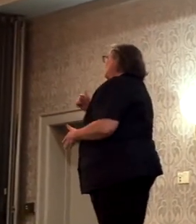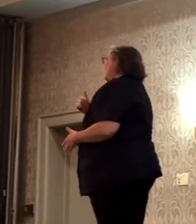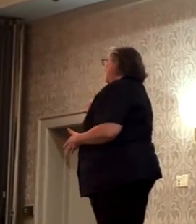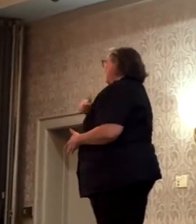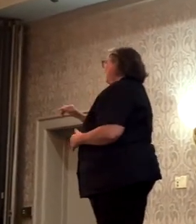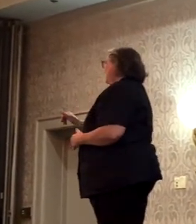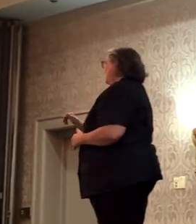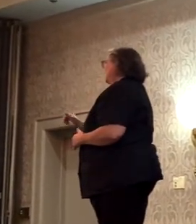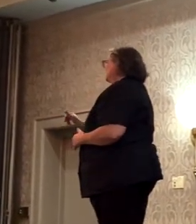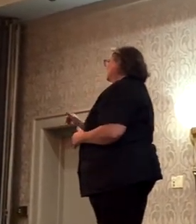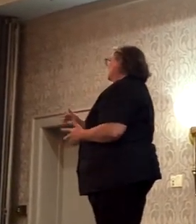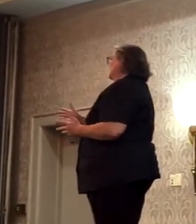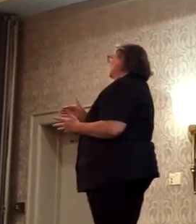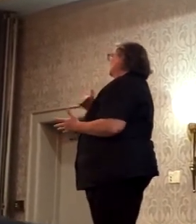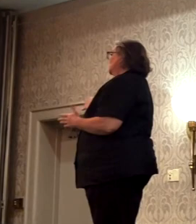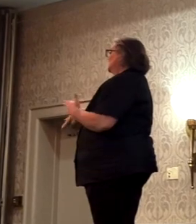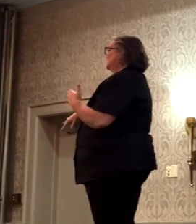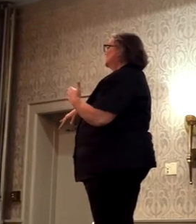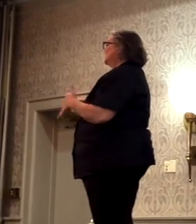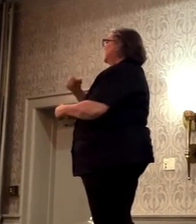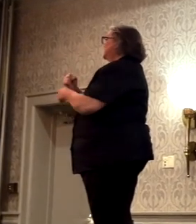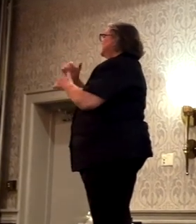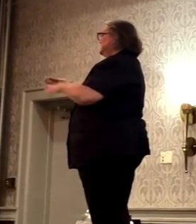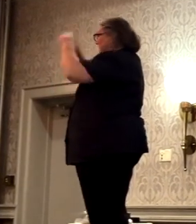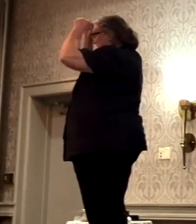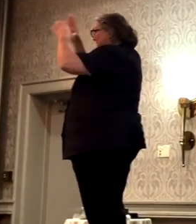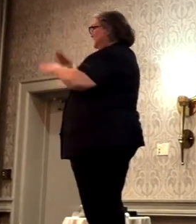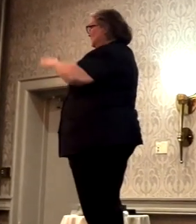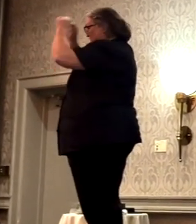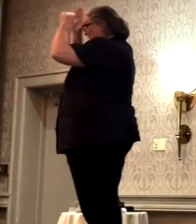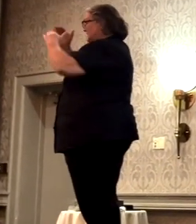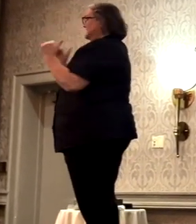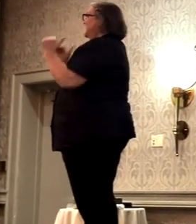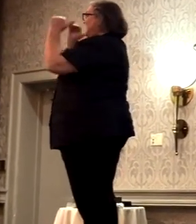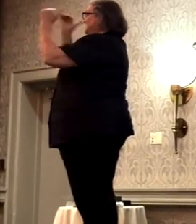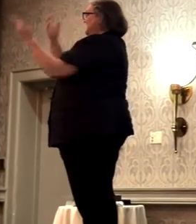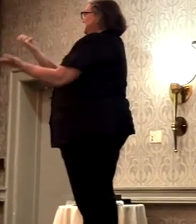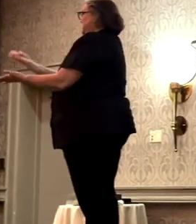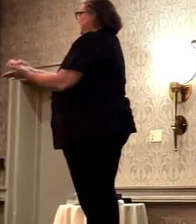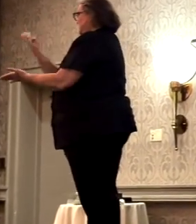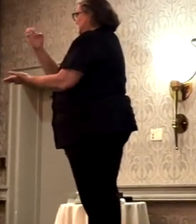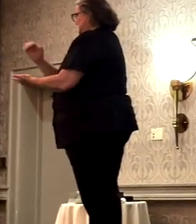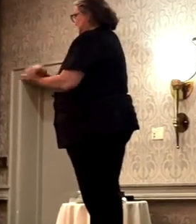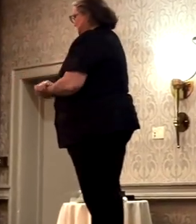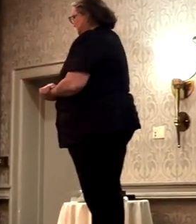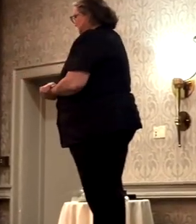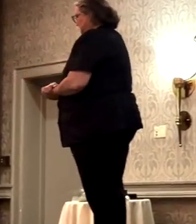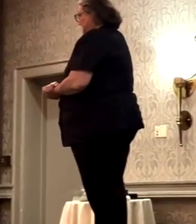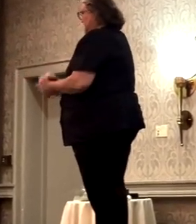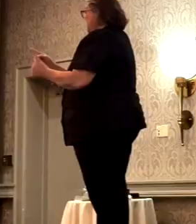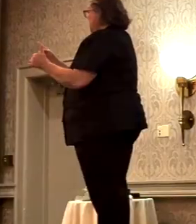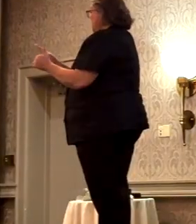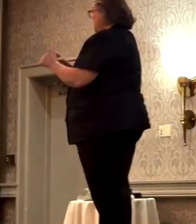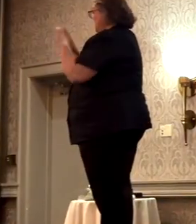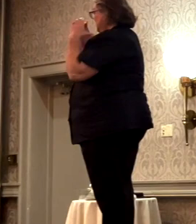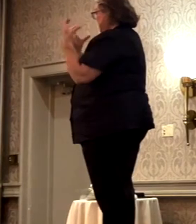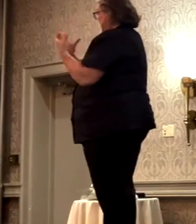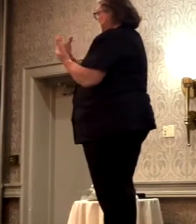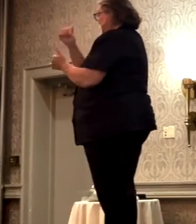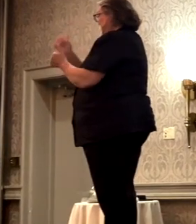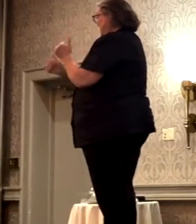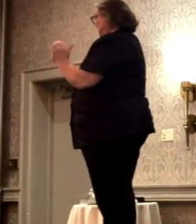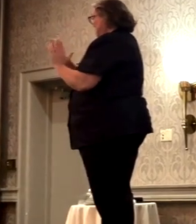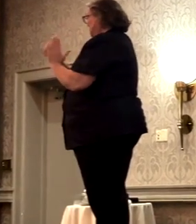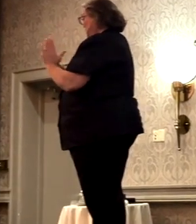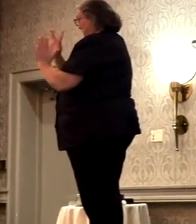also an adjunct professor here teaching advanced evidence. And on the first class of every term, in